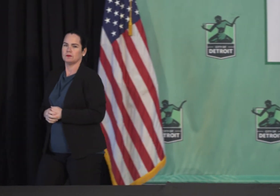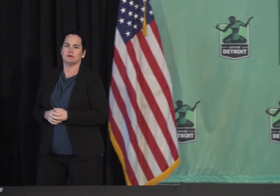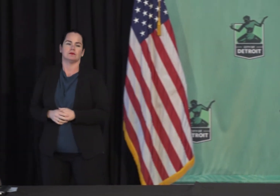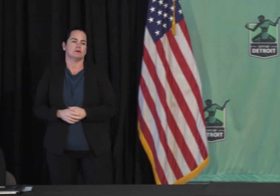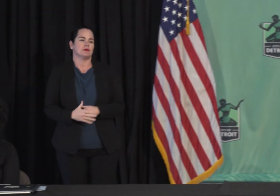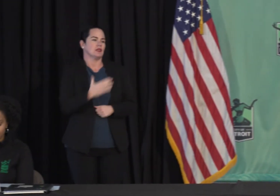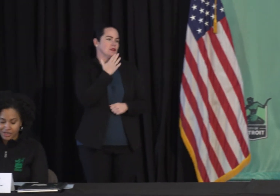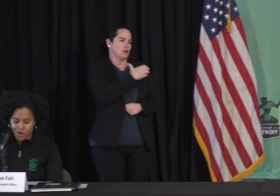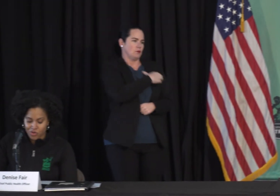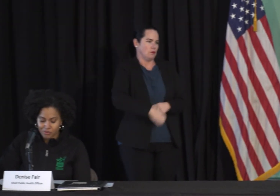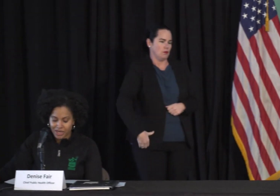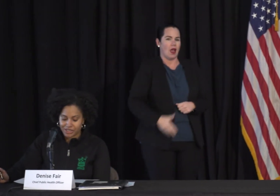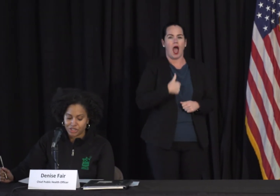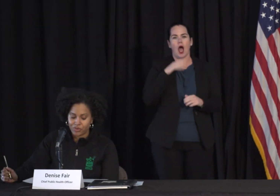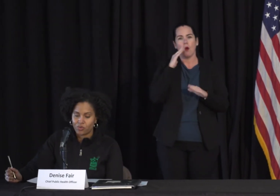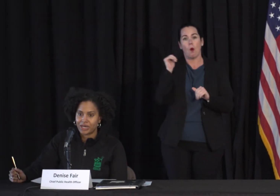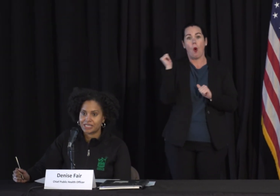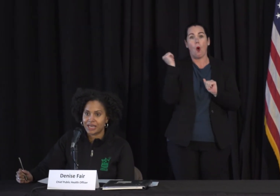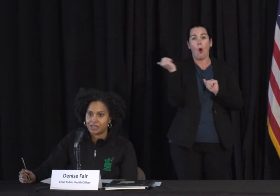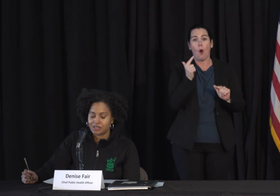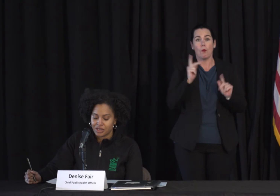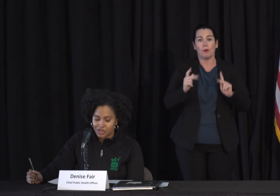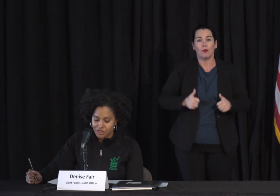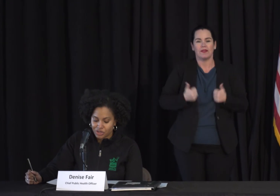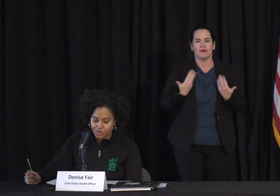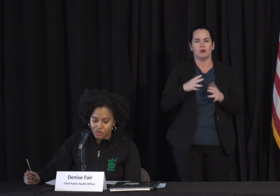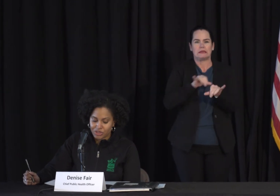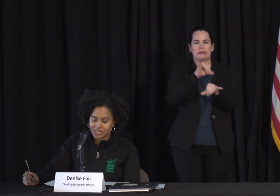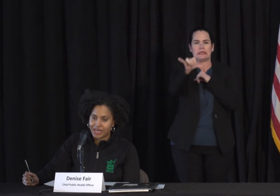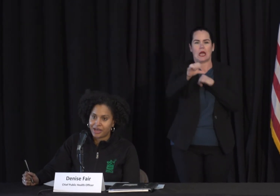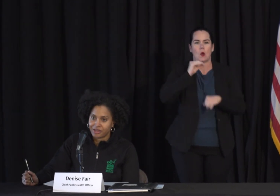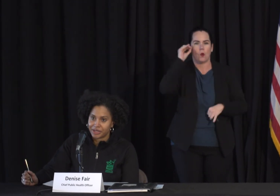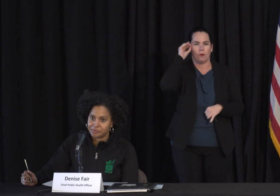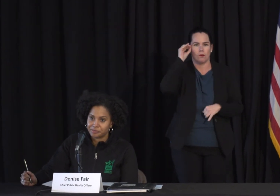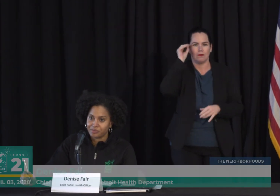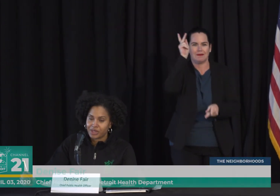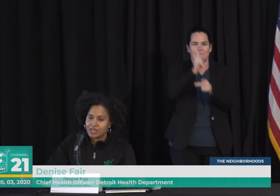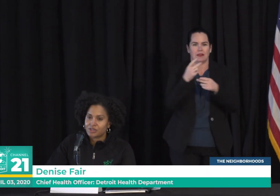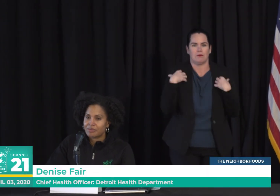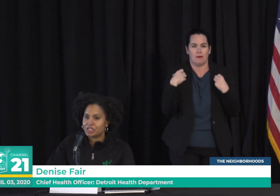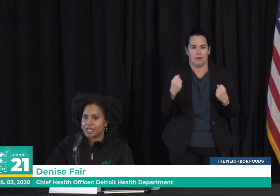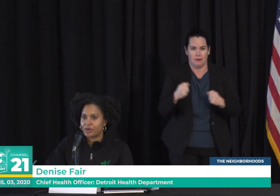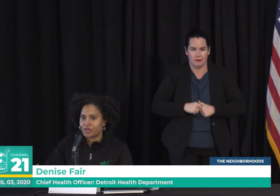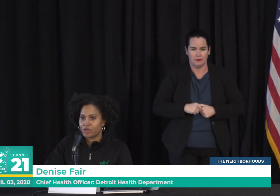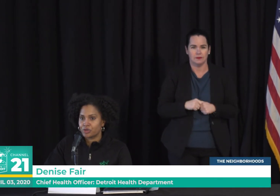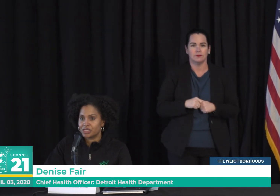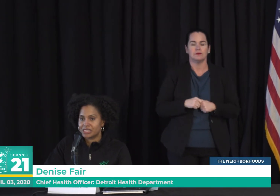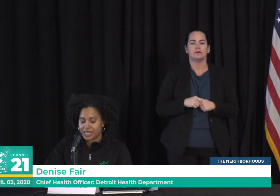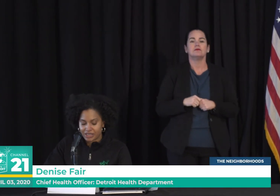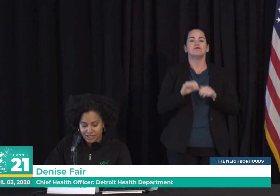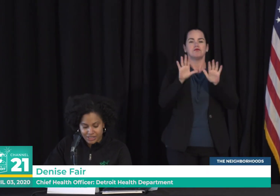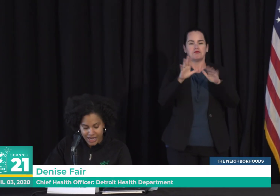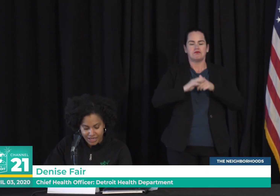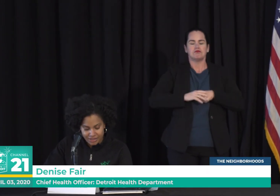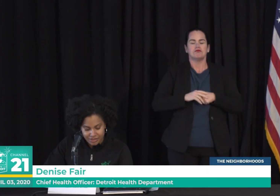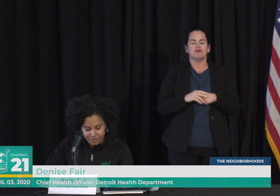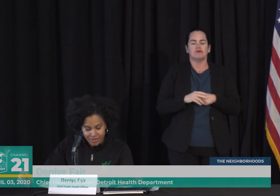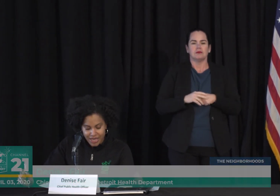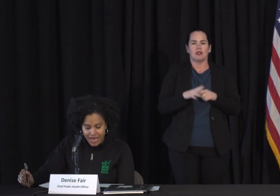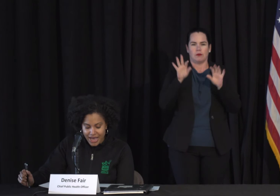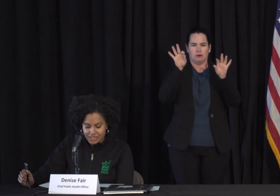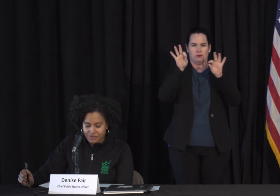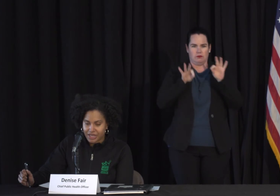Detroiters are staying home and doing what it takes to stay healthy. So let me share with you today's